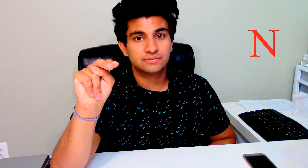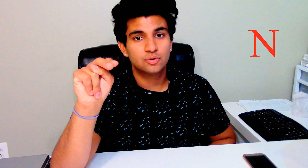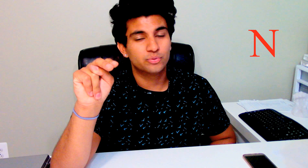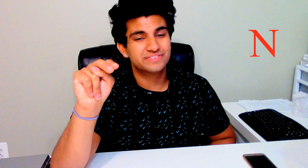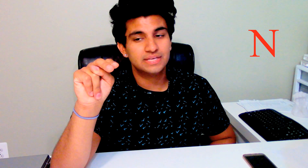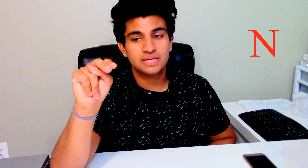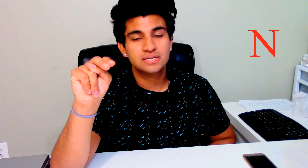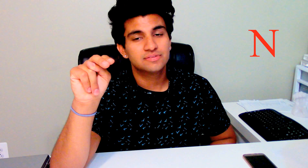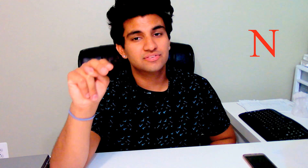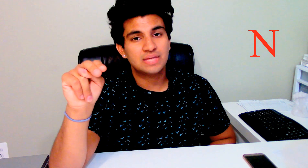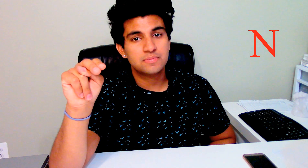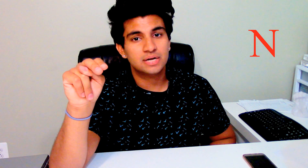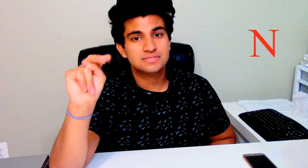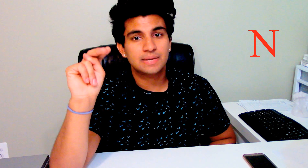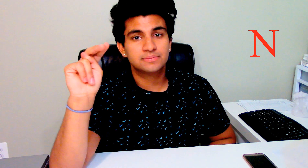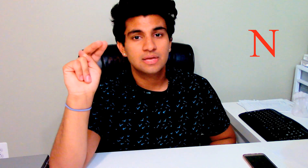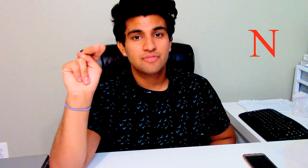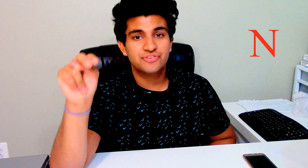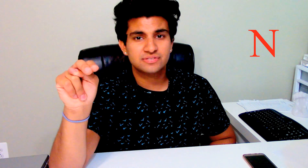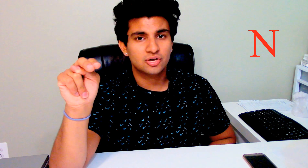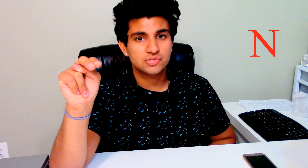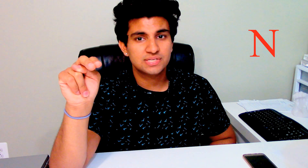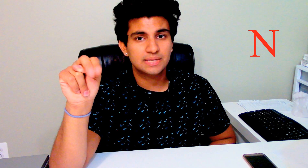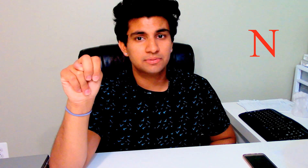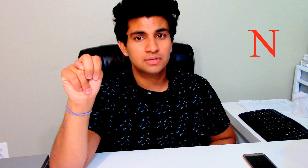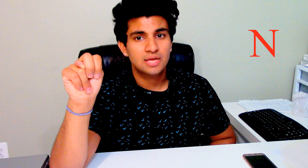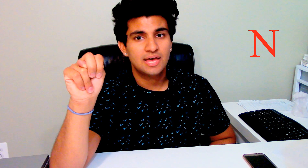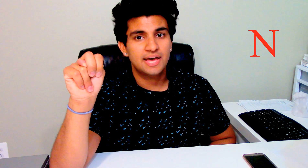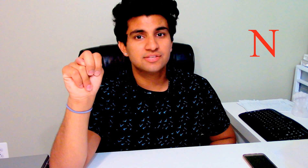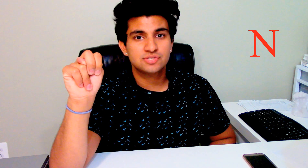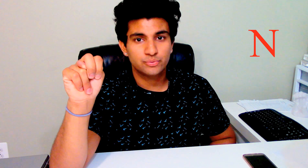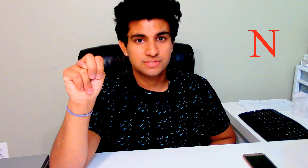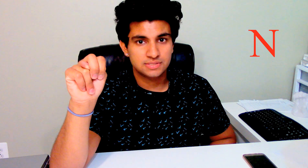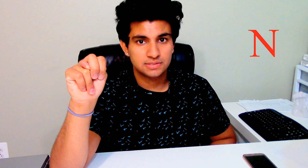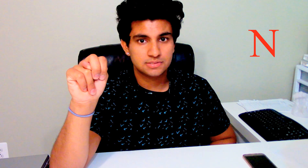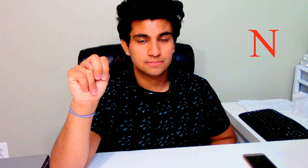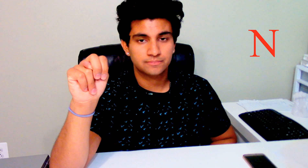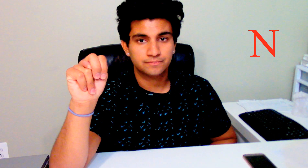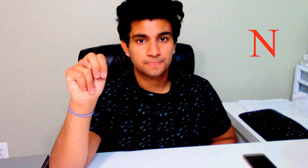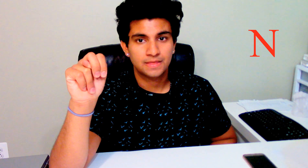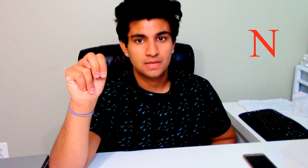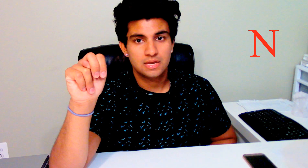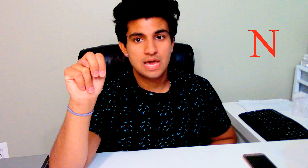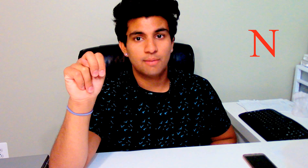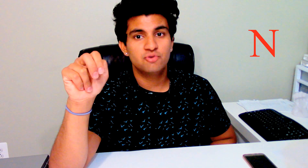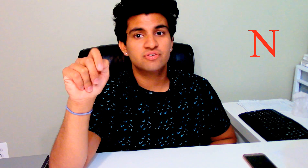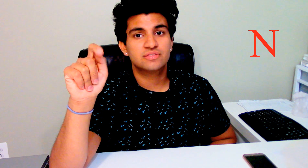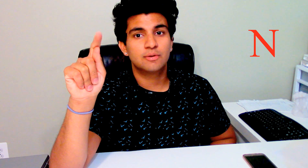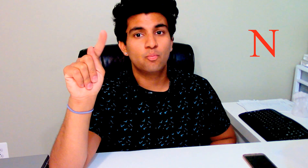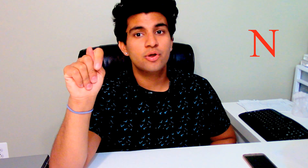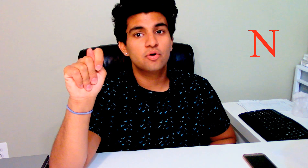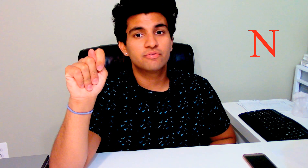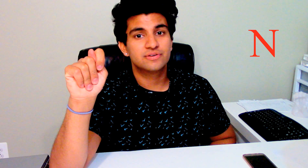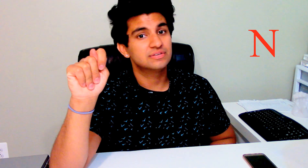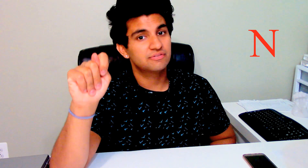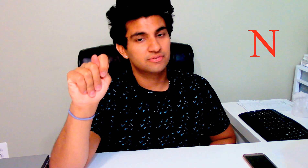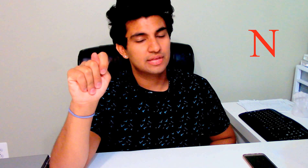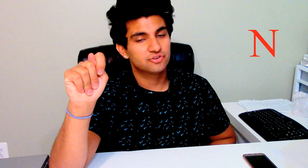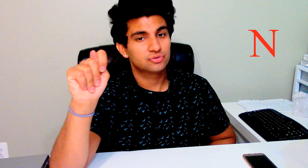Once again, the same concept. This is also accepted, and so is this. Now, moving your thumb 1 over is a different letter, so let's not